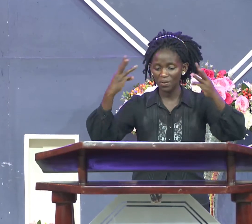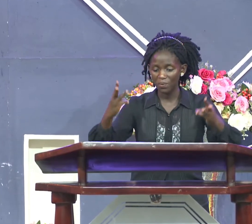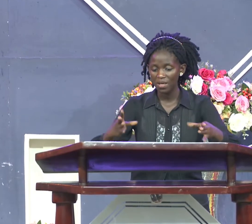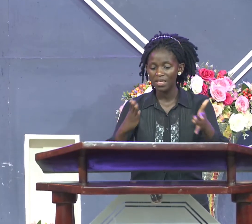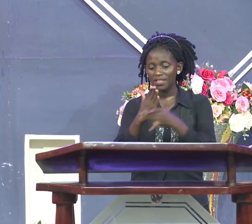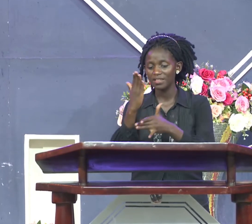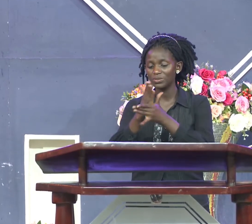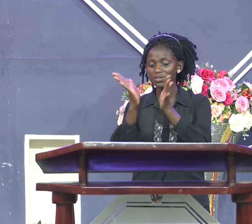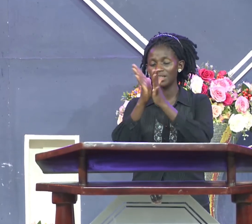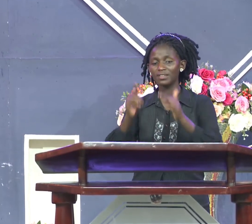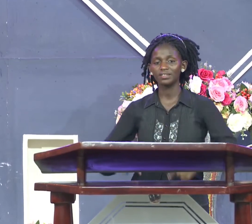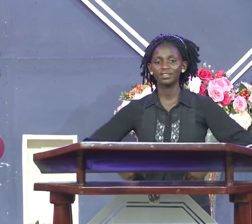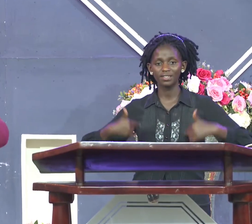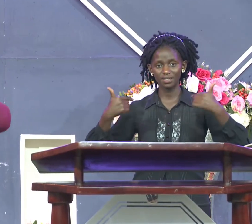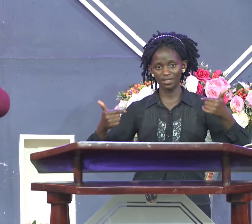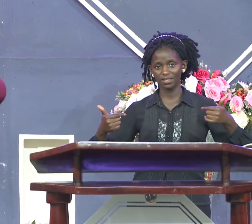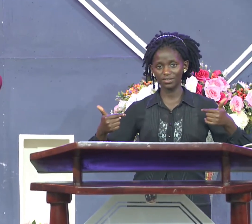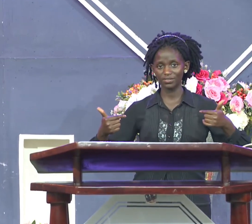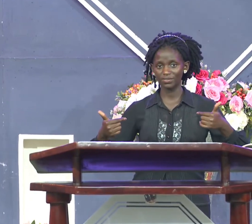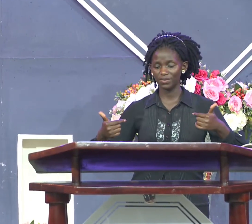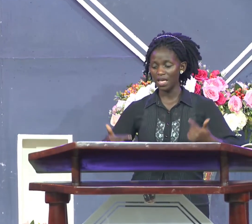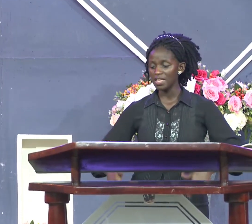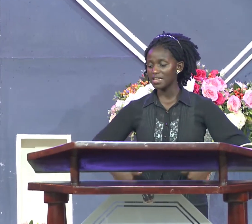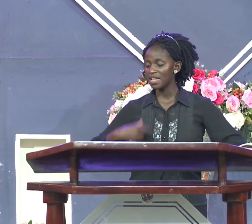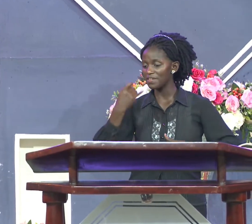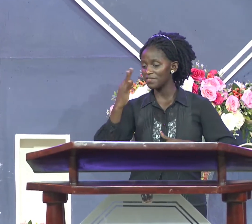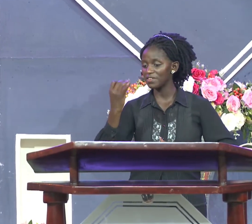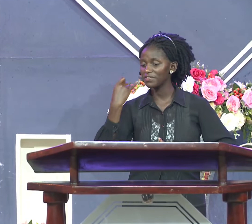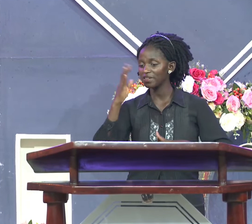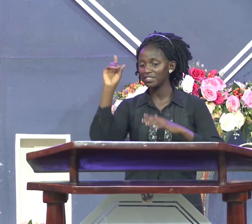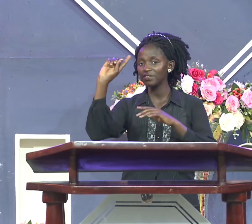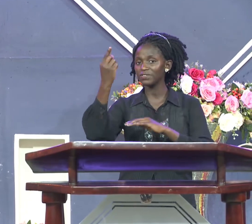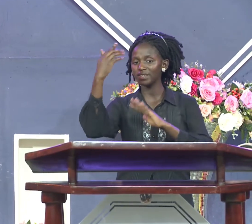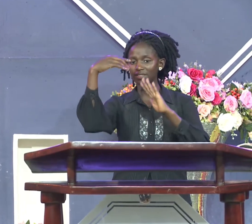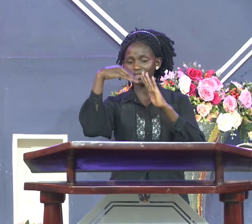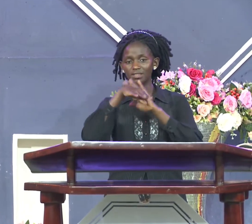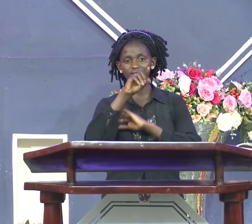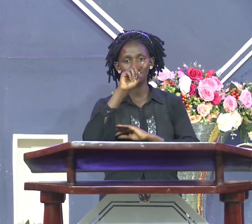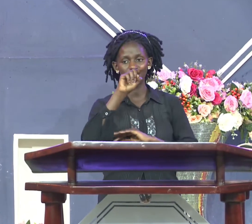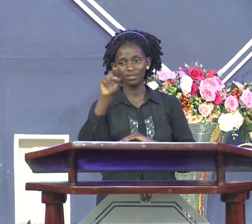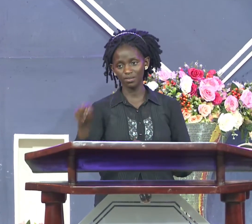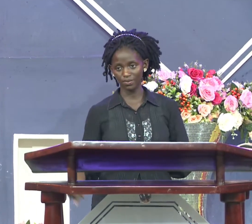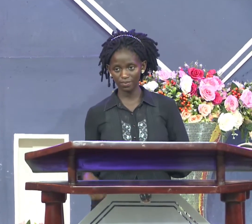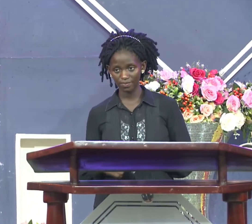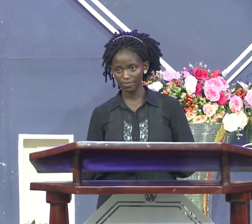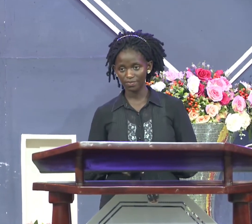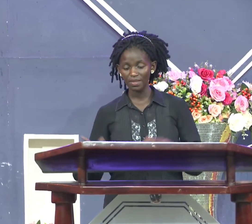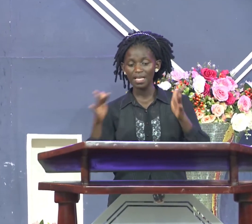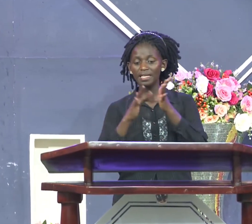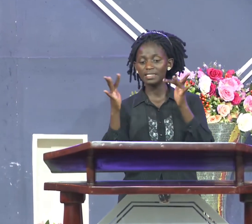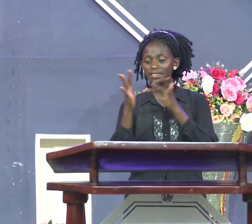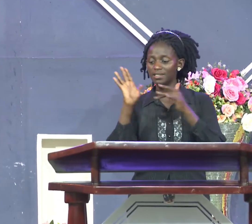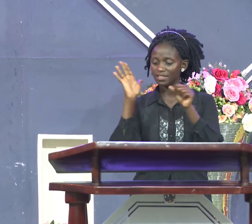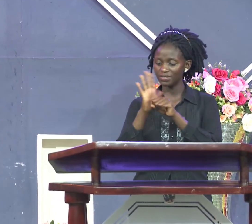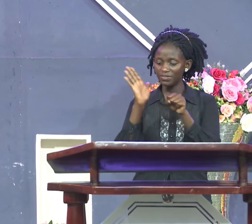Jesus is the way, the truth, and the life. Obulamu bwebunabera mufe. If life is within us, Yesu